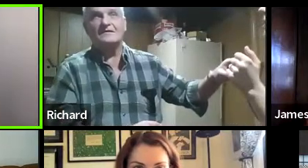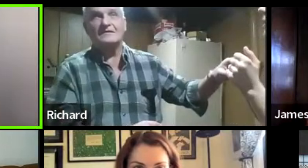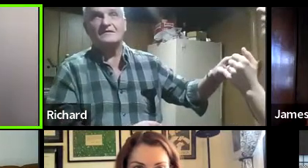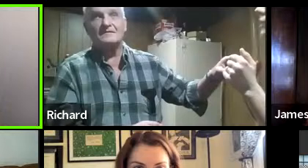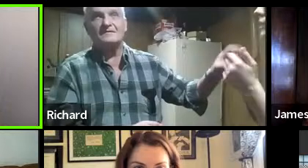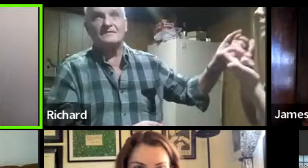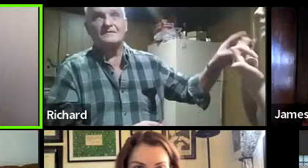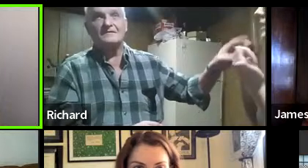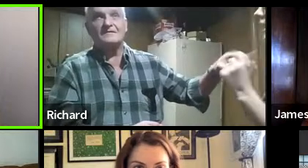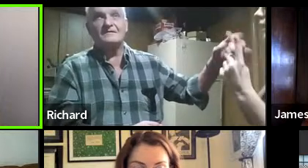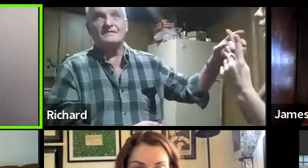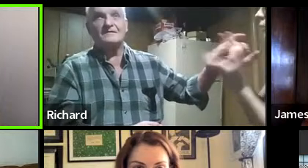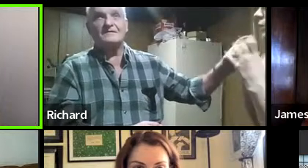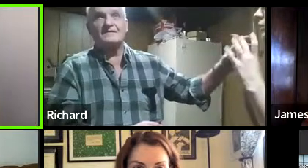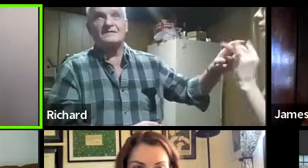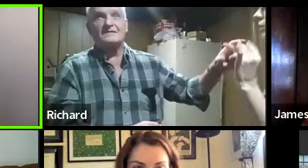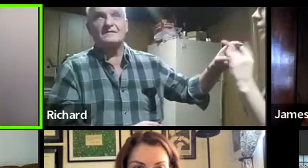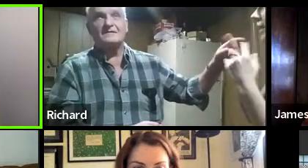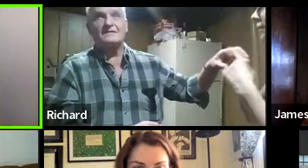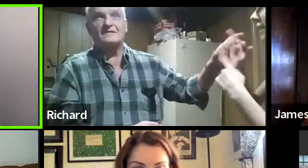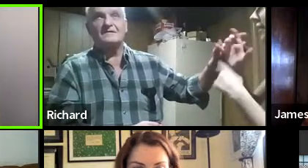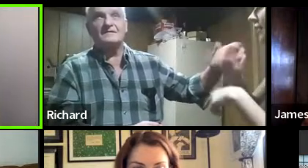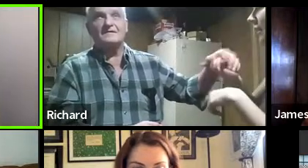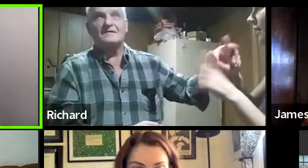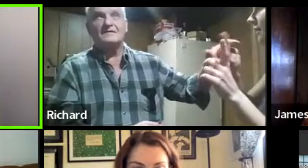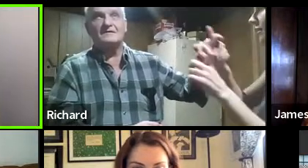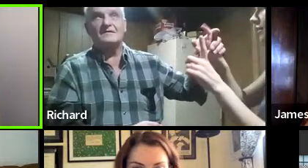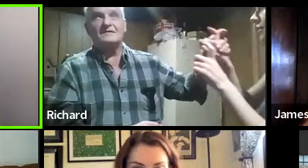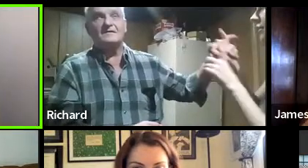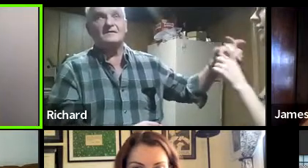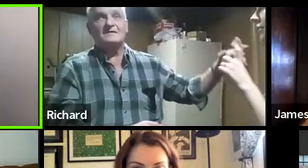Does anyone want to comment on that? I don't see